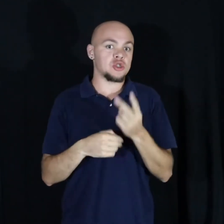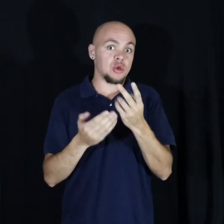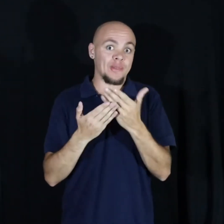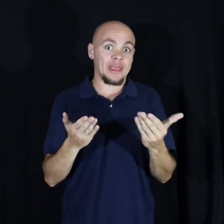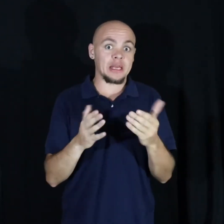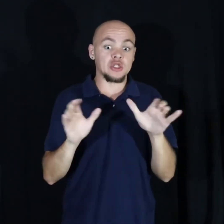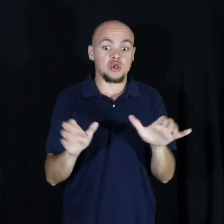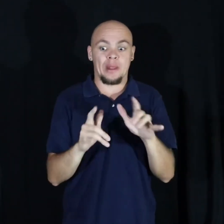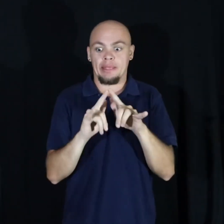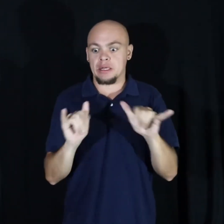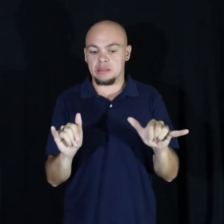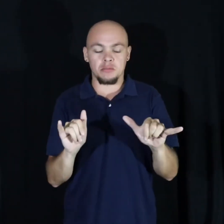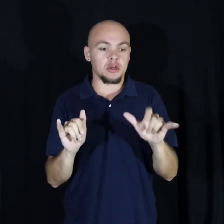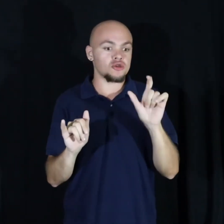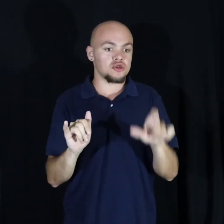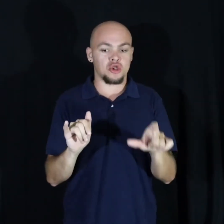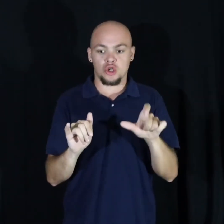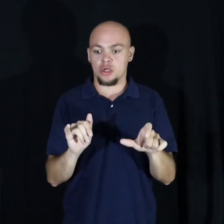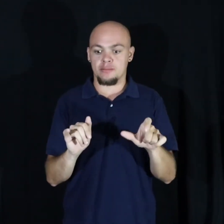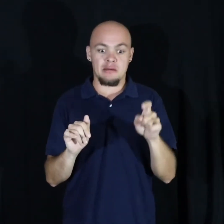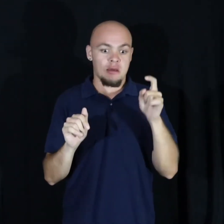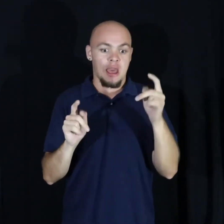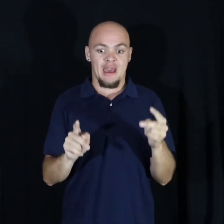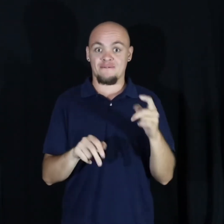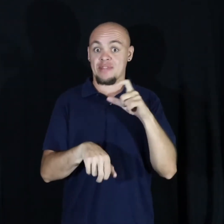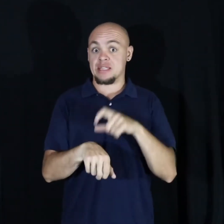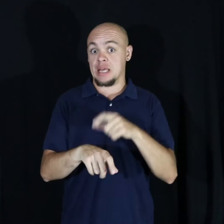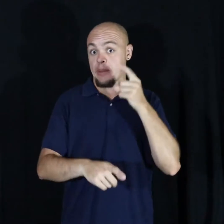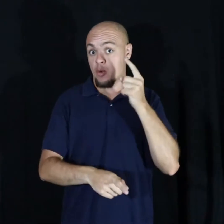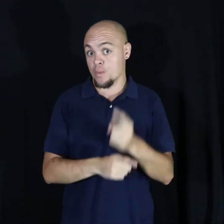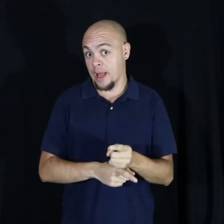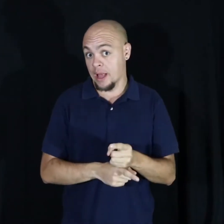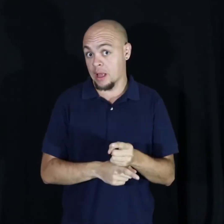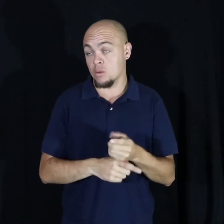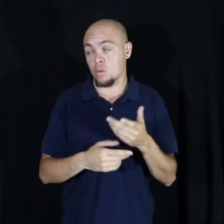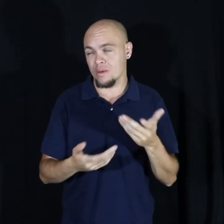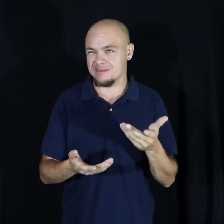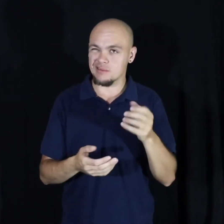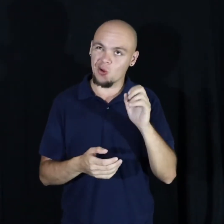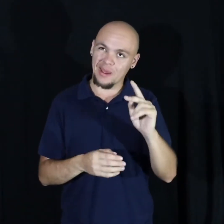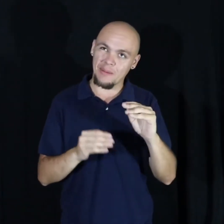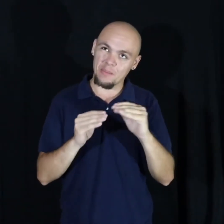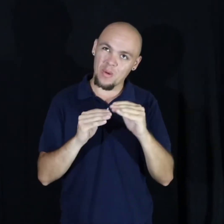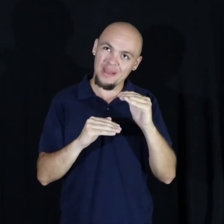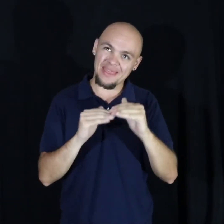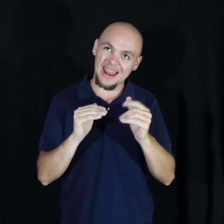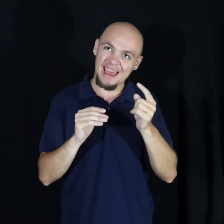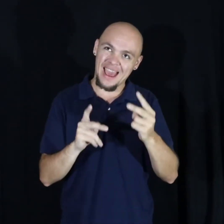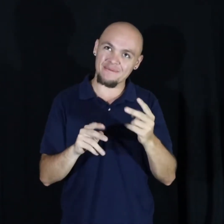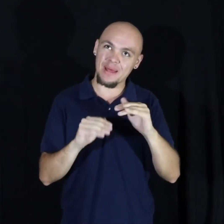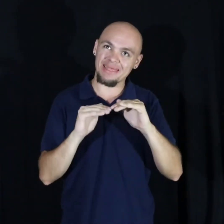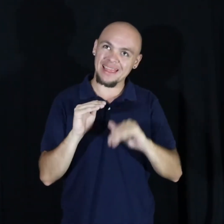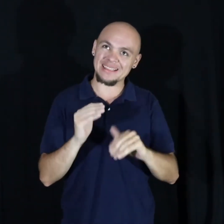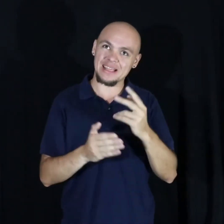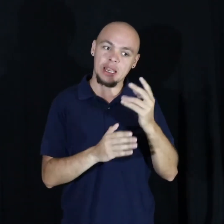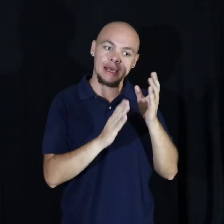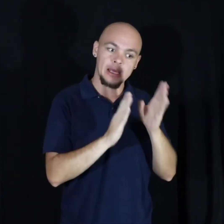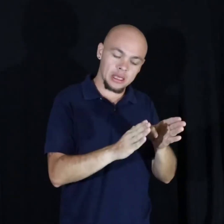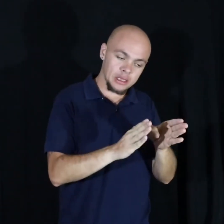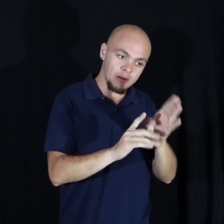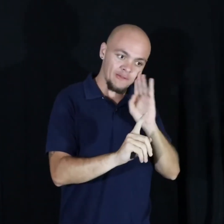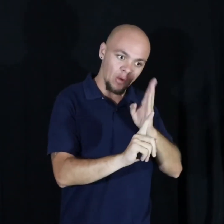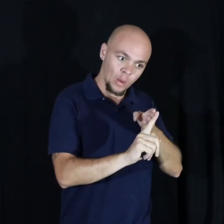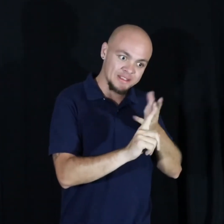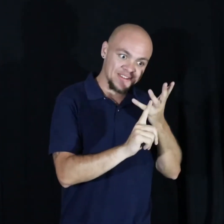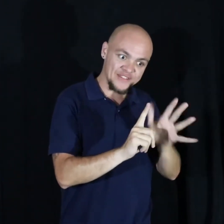same time, so you should be using half the time, right? Well, okay, maybe a little bit more than half, but it should still be less than doing each task